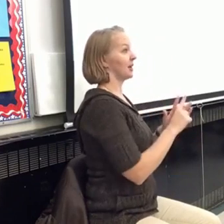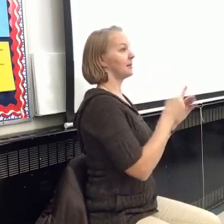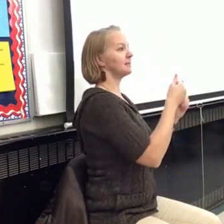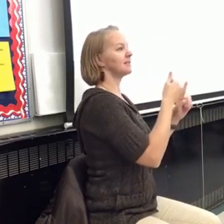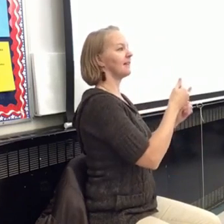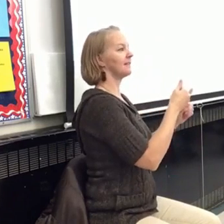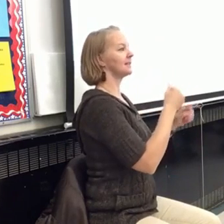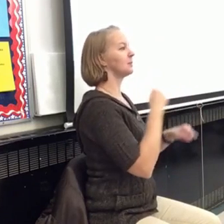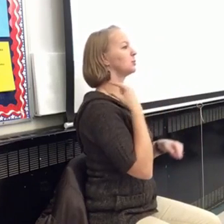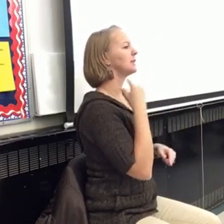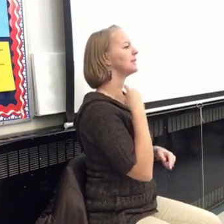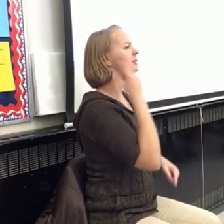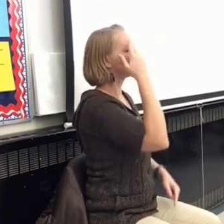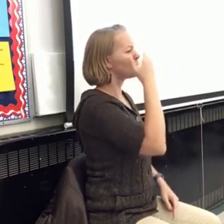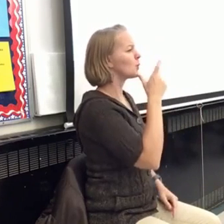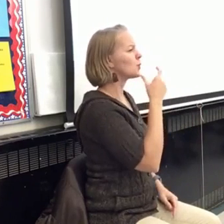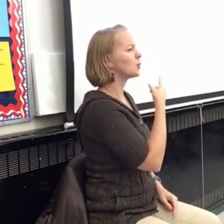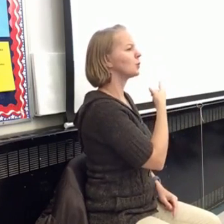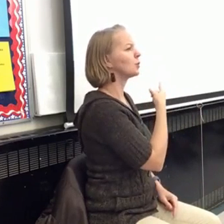priest. Anybody know what priest this is?